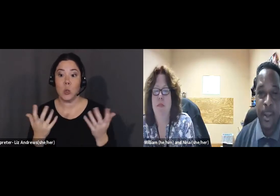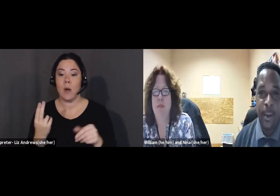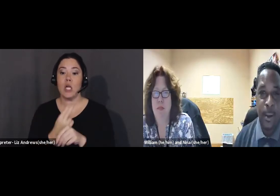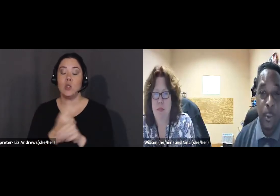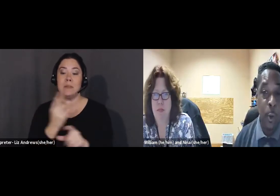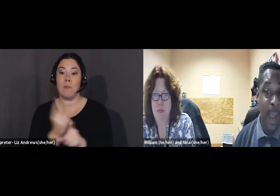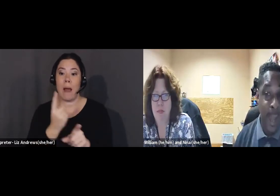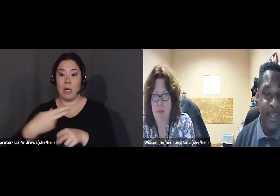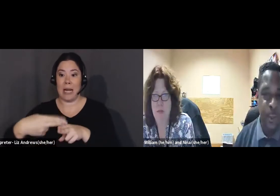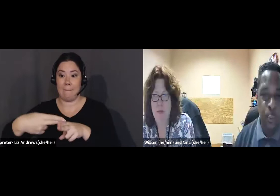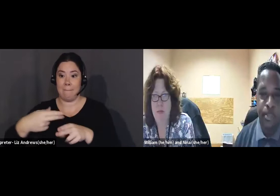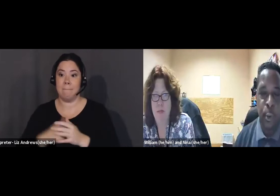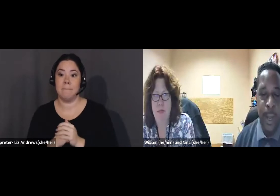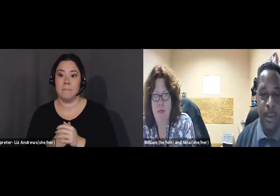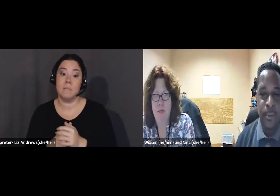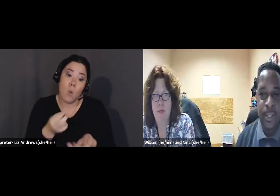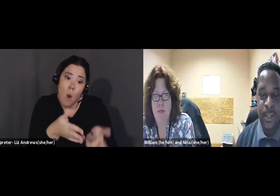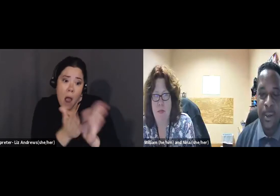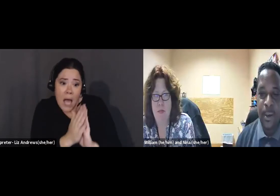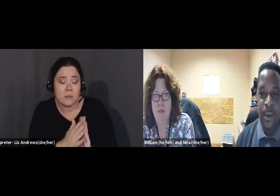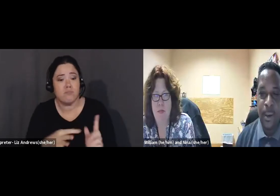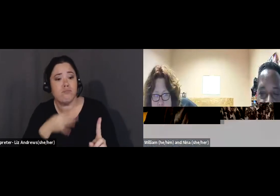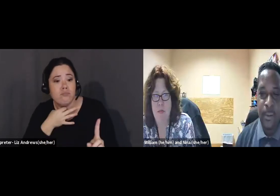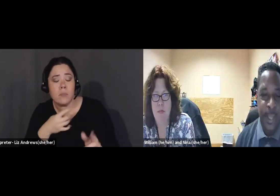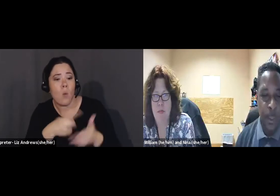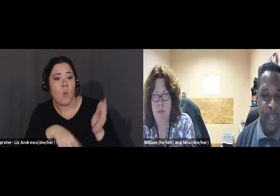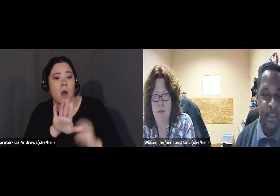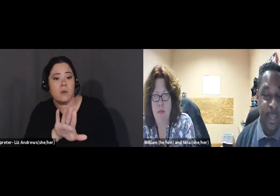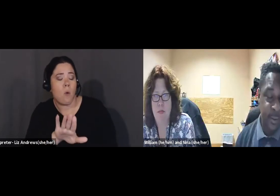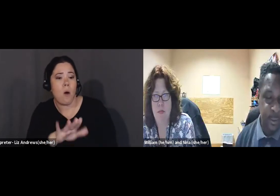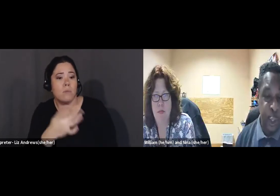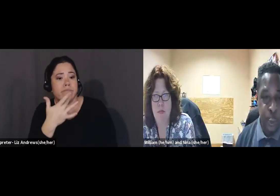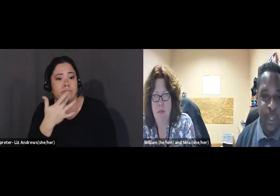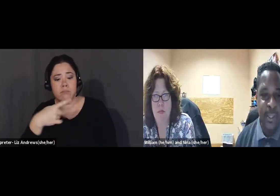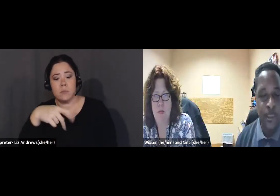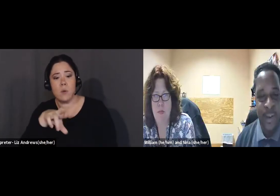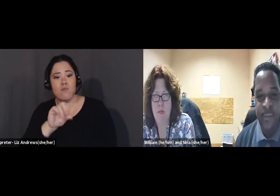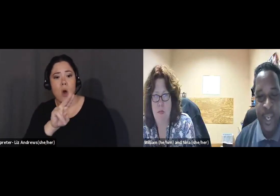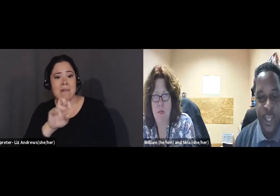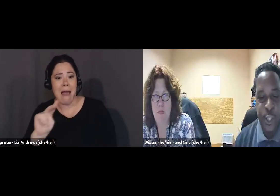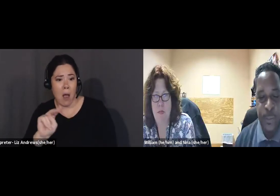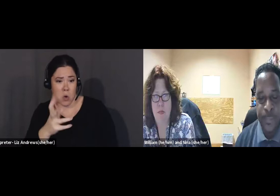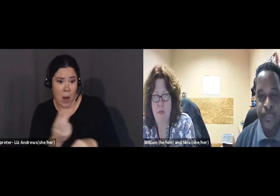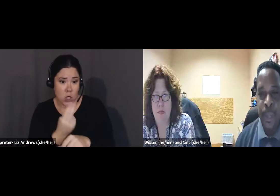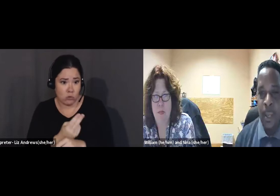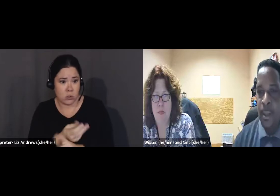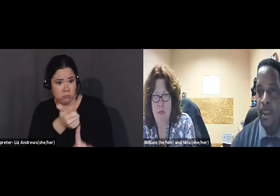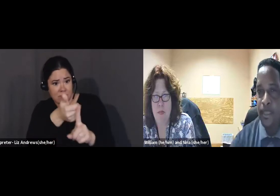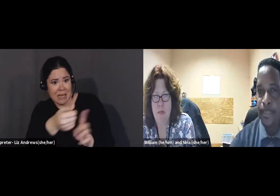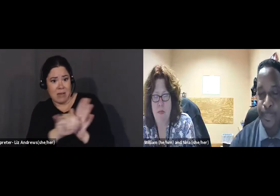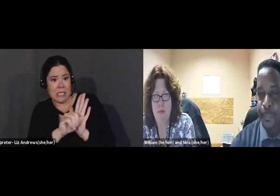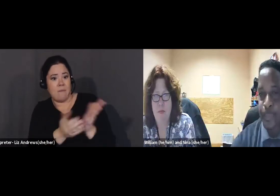names or ask what pronouns that they would like to use as self-identification.